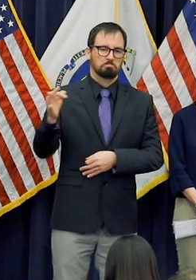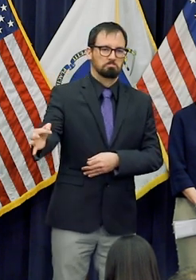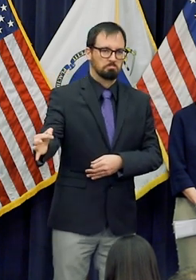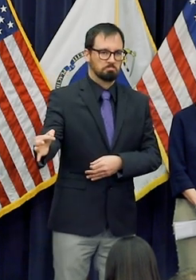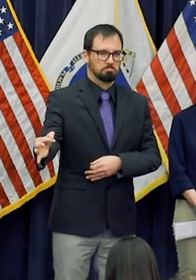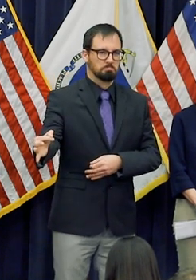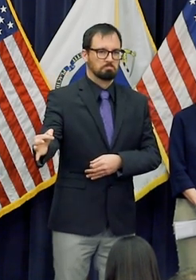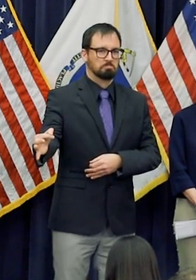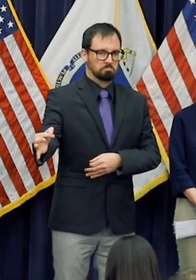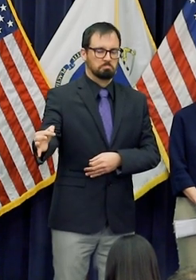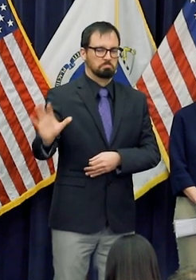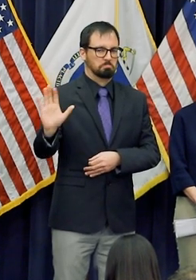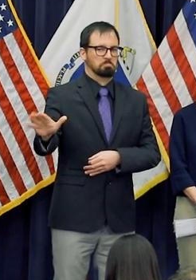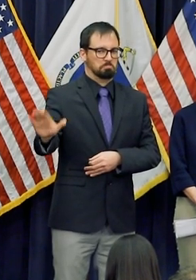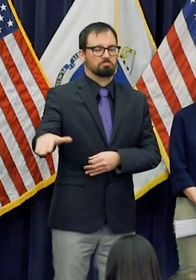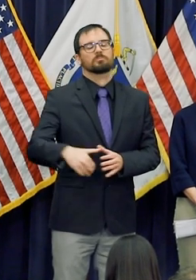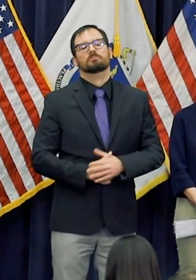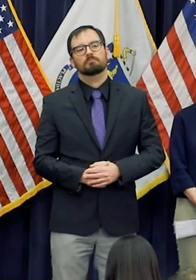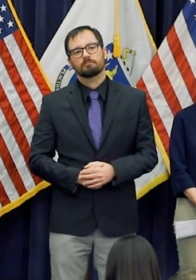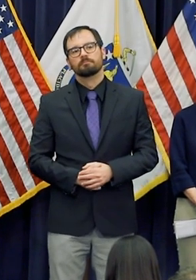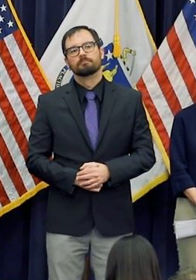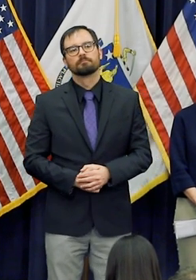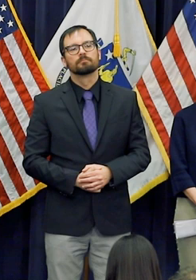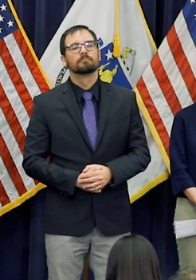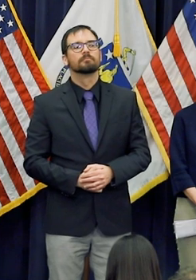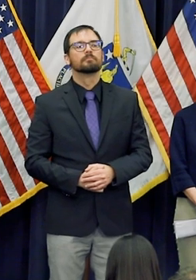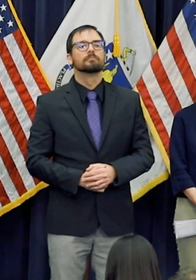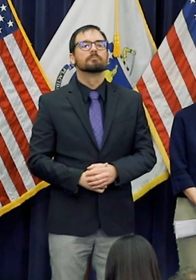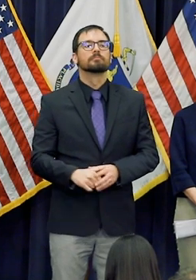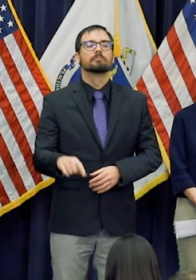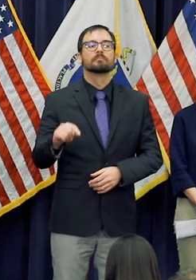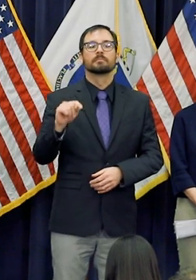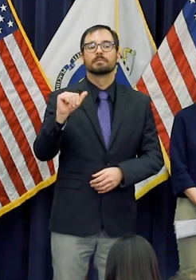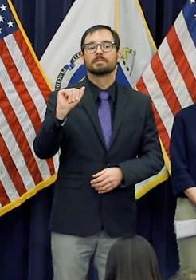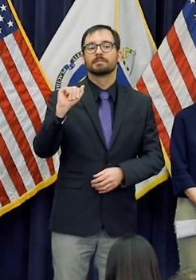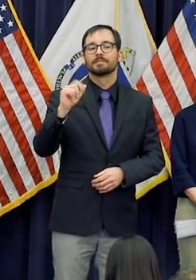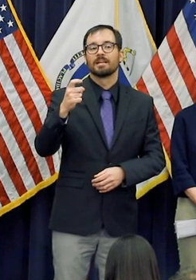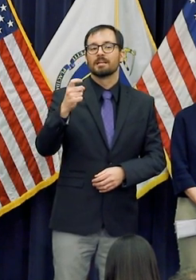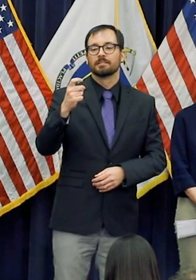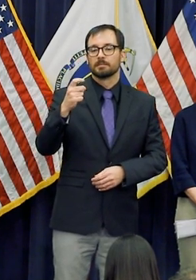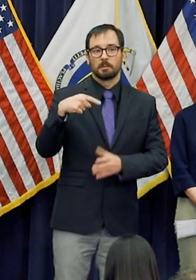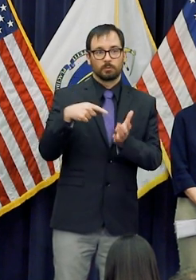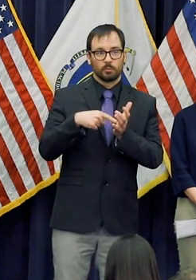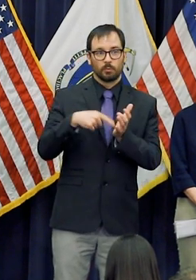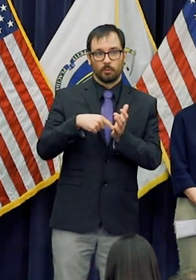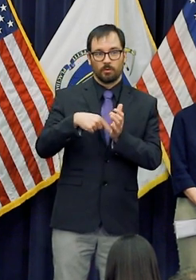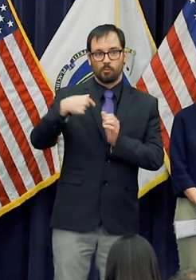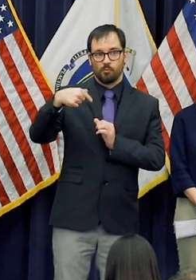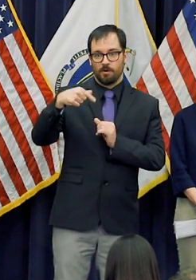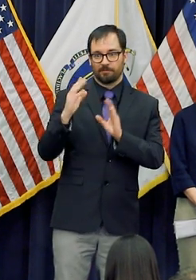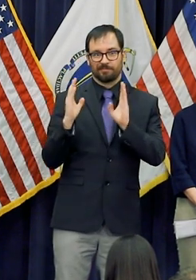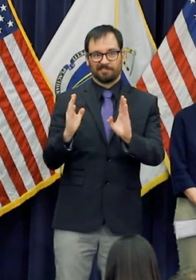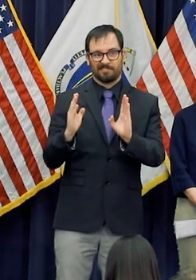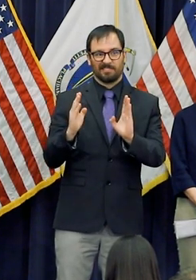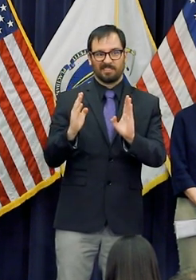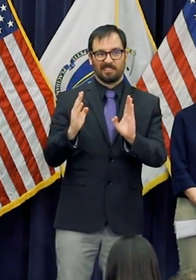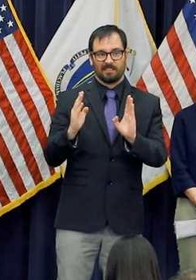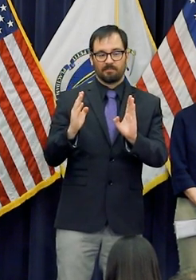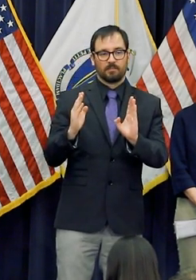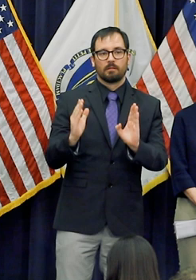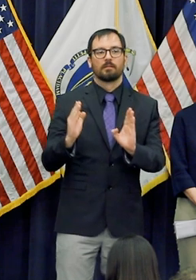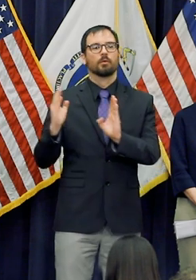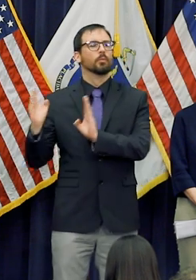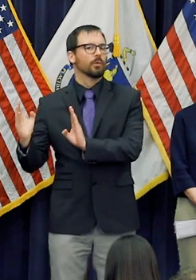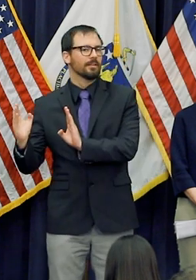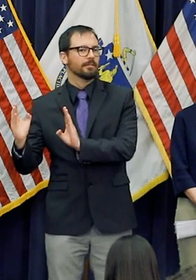taxes. Taxes due for March, April, and May will instead be due on June 20th. We